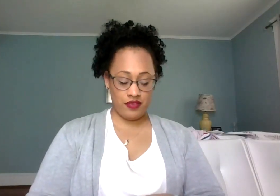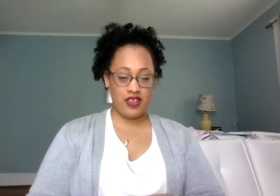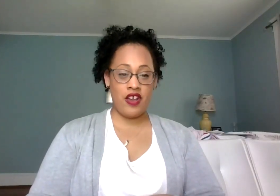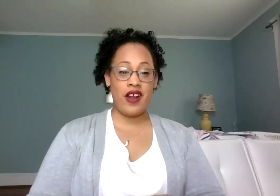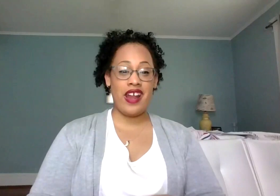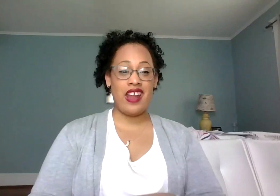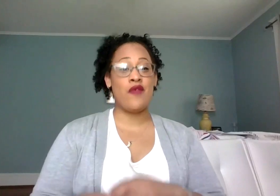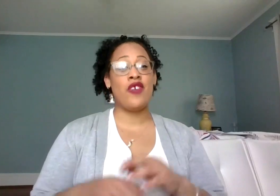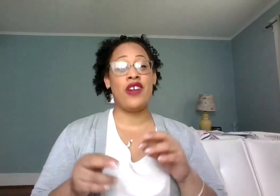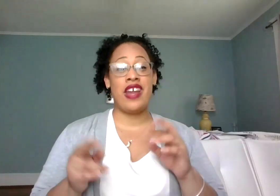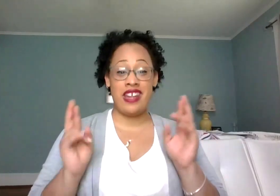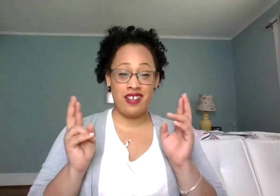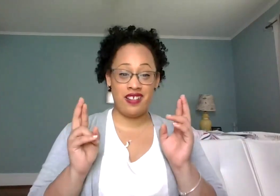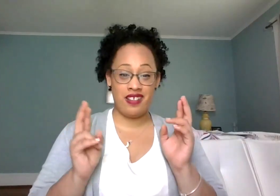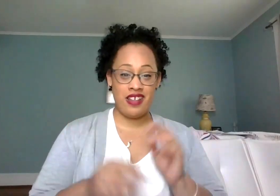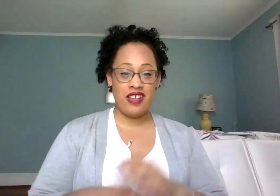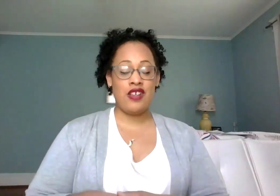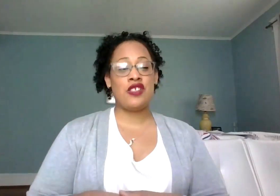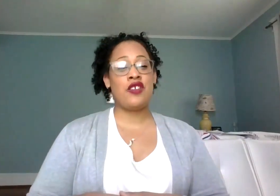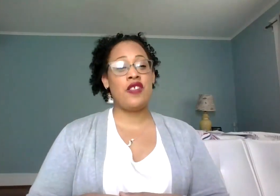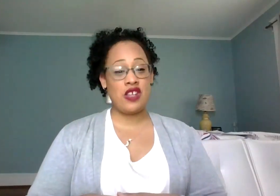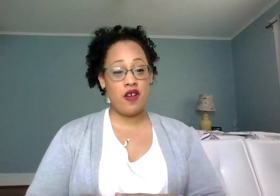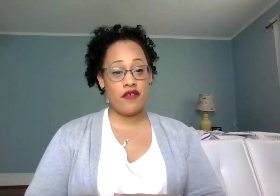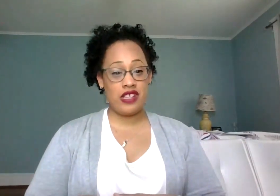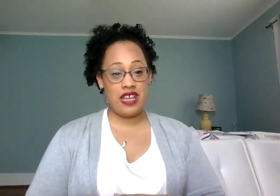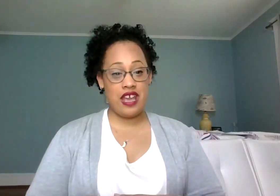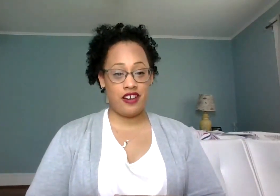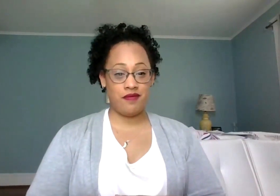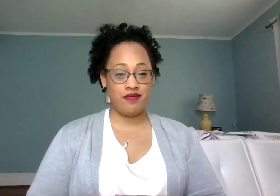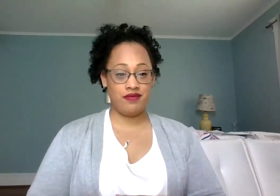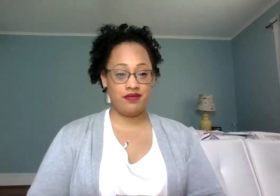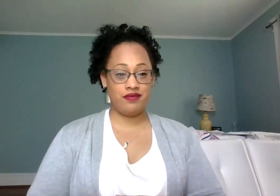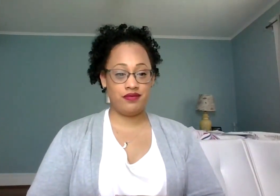All right, everyone ready? So let's go over it together.